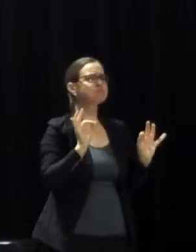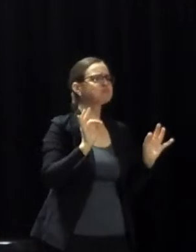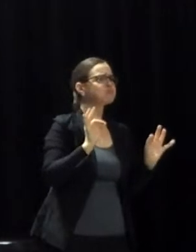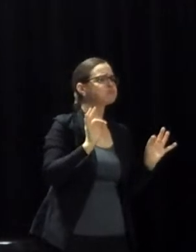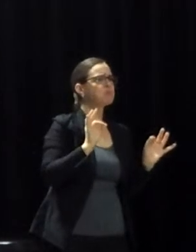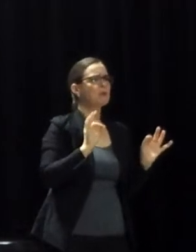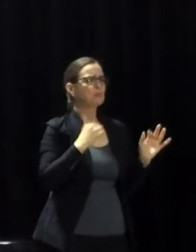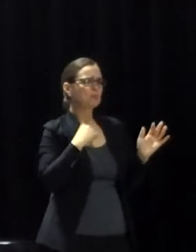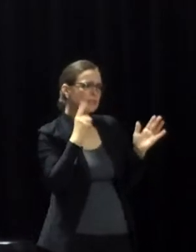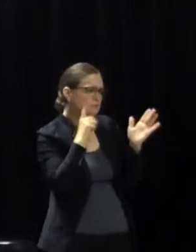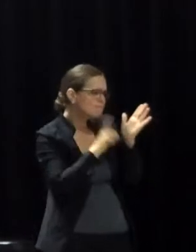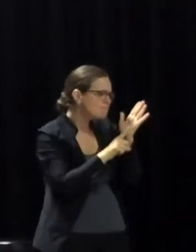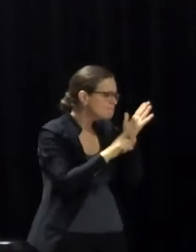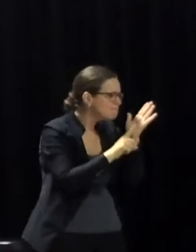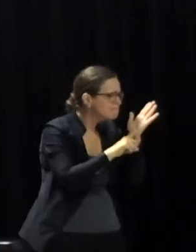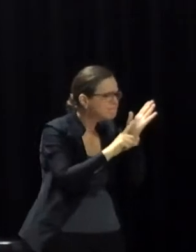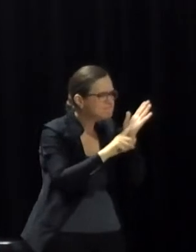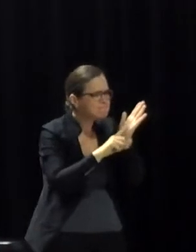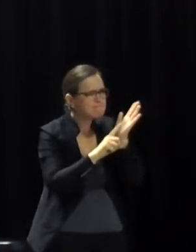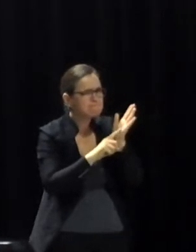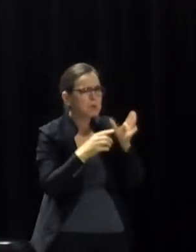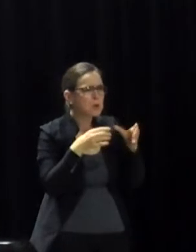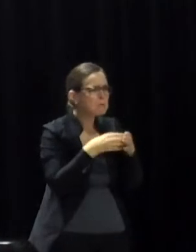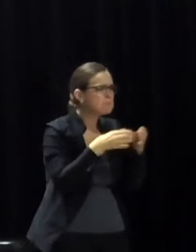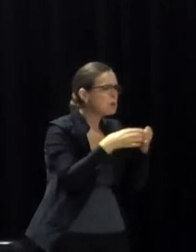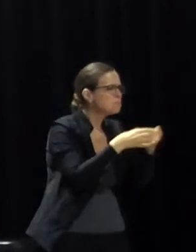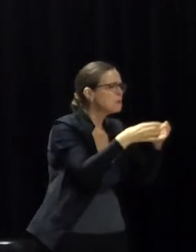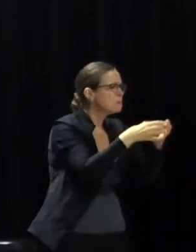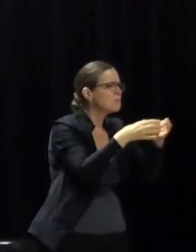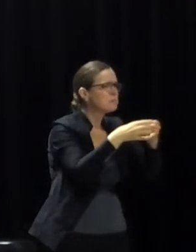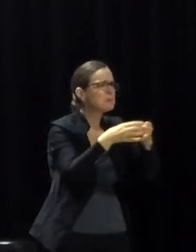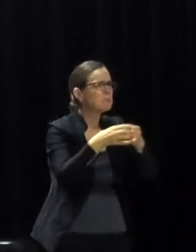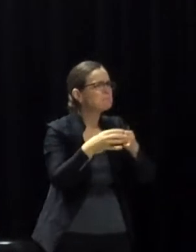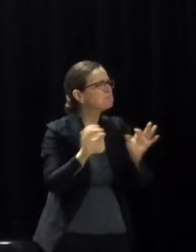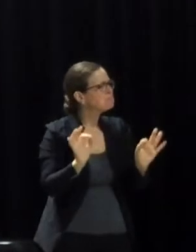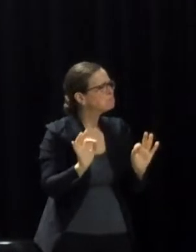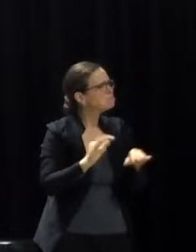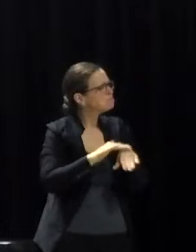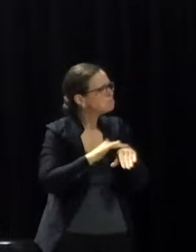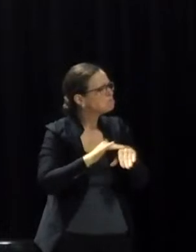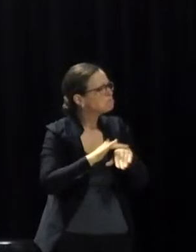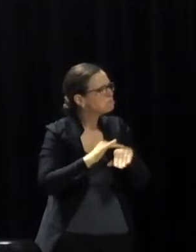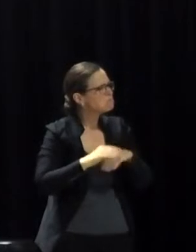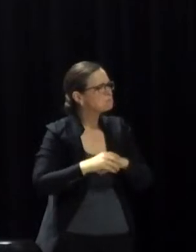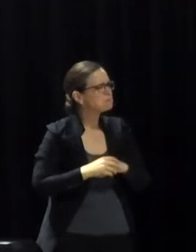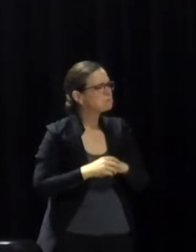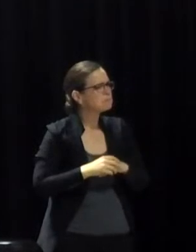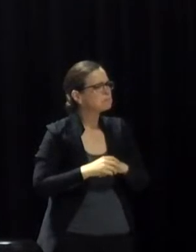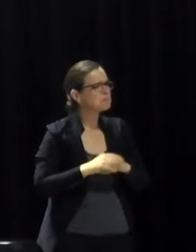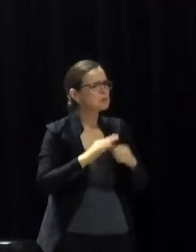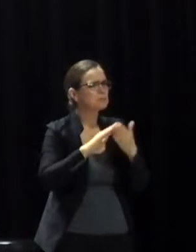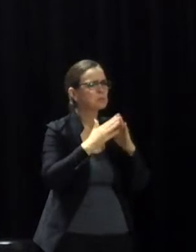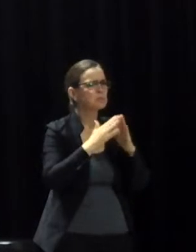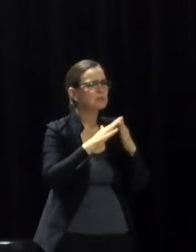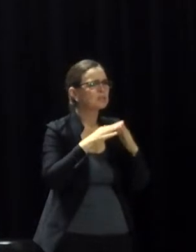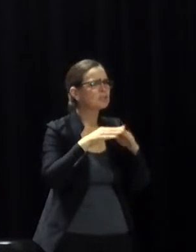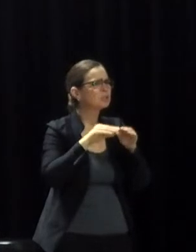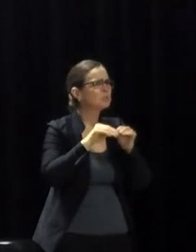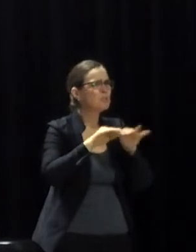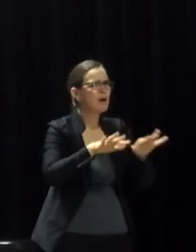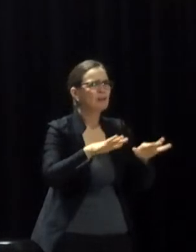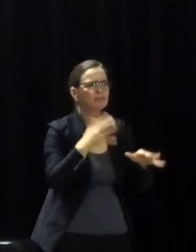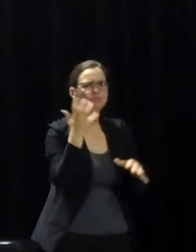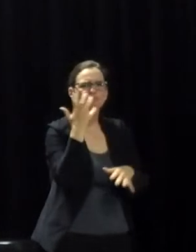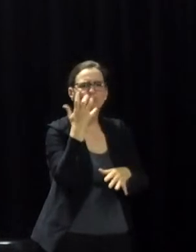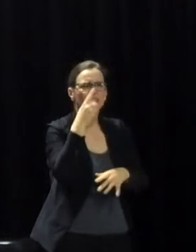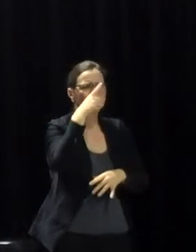we would be back to good data. The community spread numbers were very, very low, and you can almost point